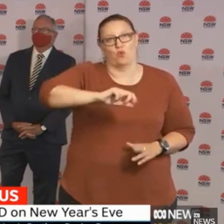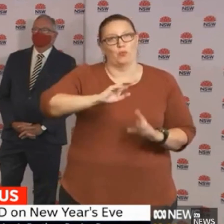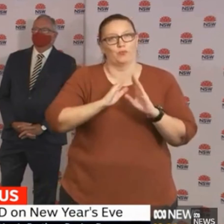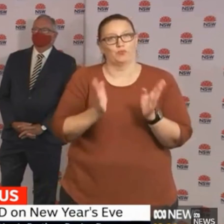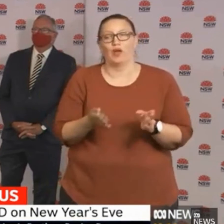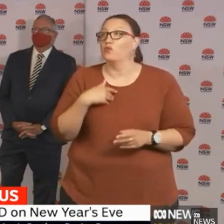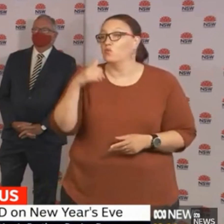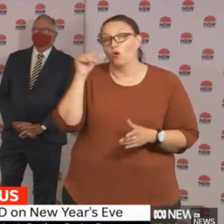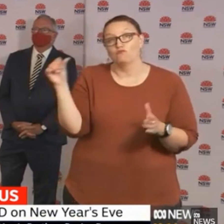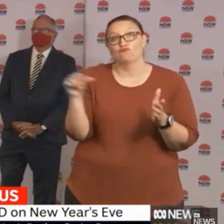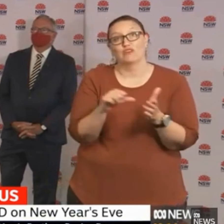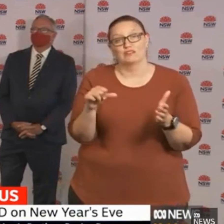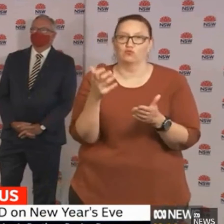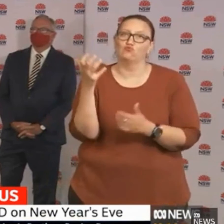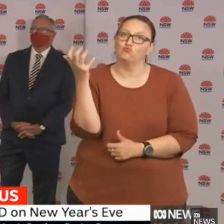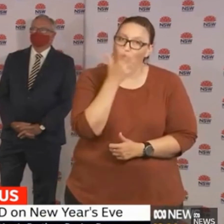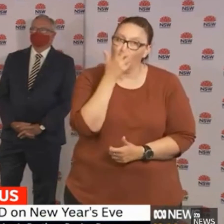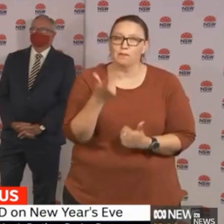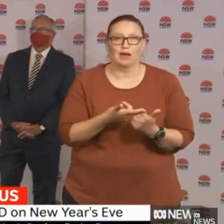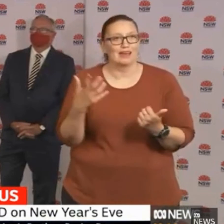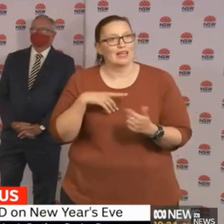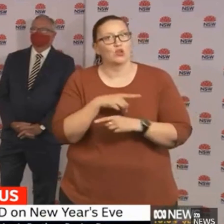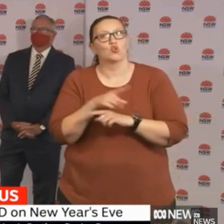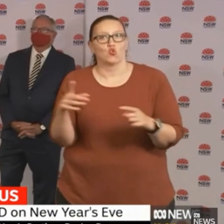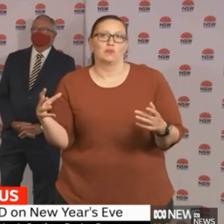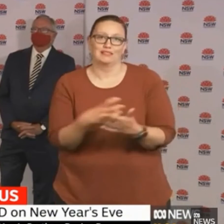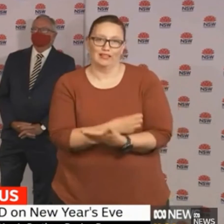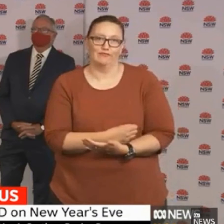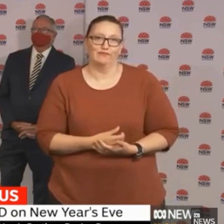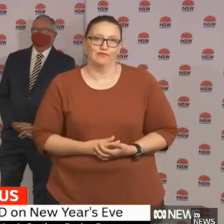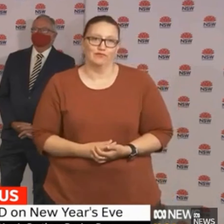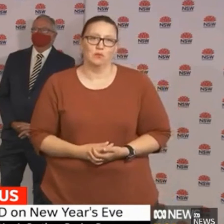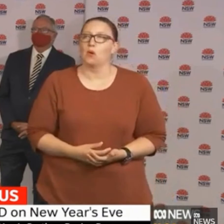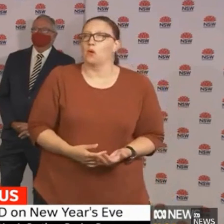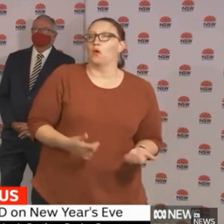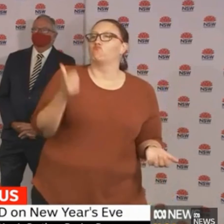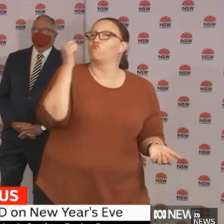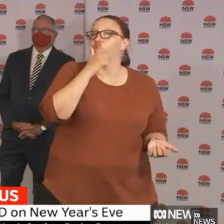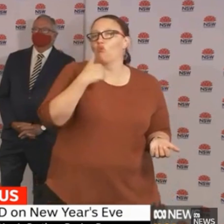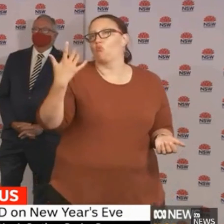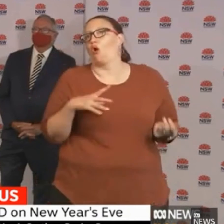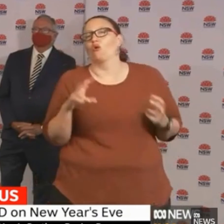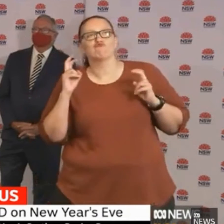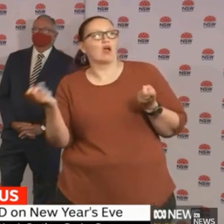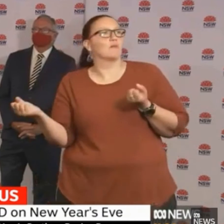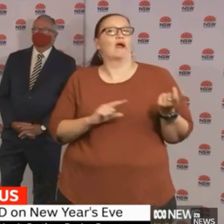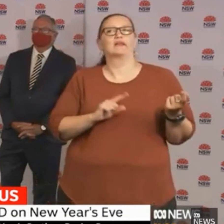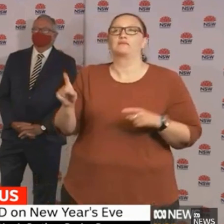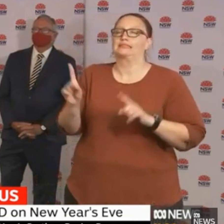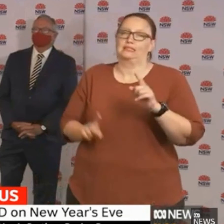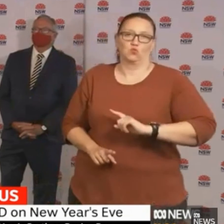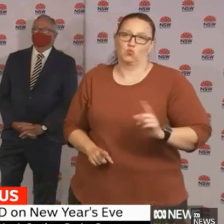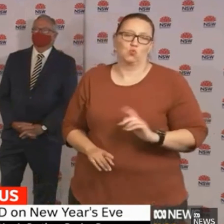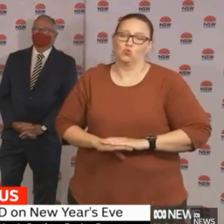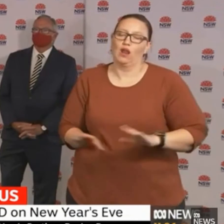apologise that we have to be so strict, but this is to keep everybody safe. You can't just, because you feel like it, jump on a bus or a train and come to